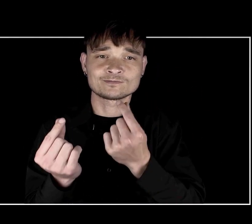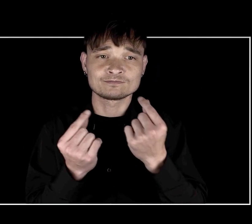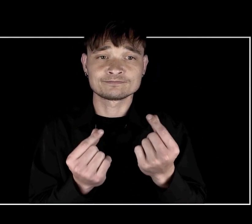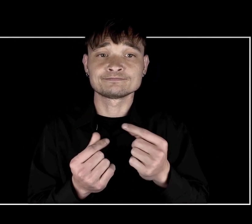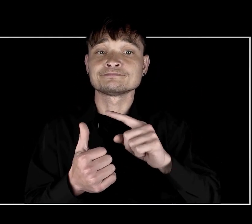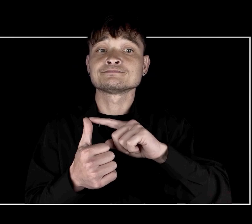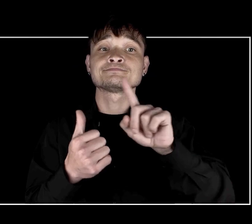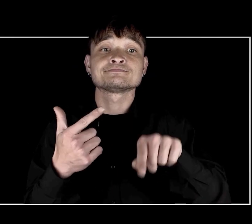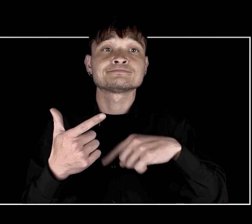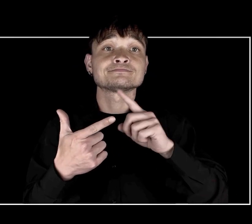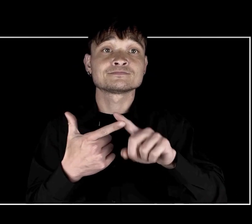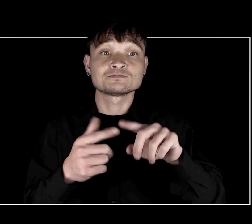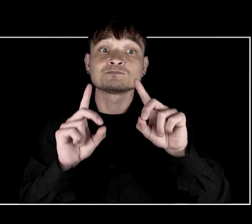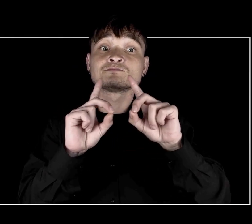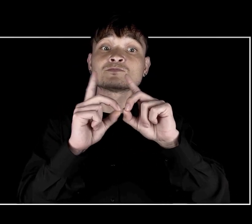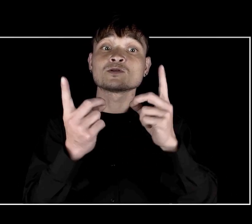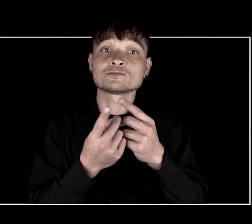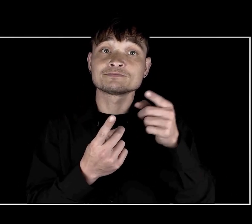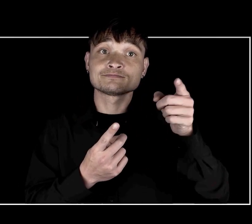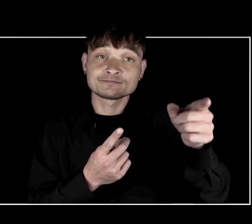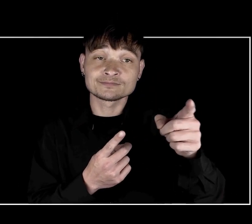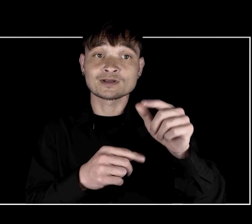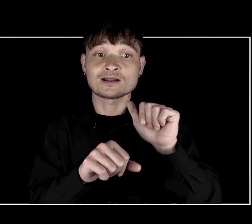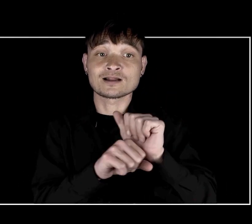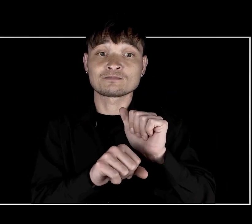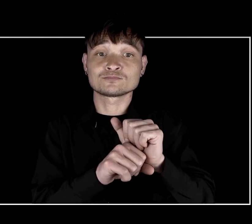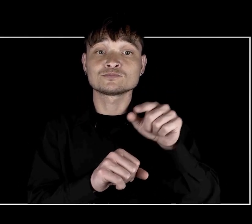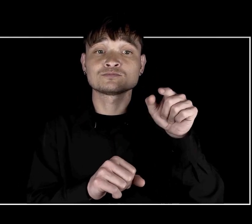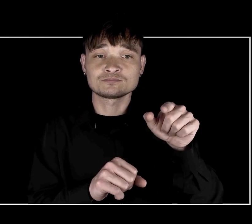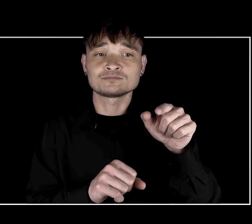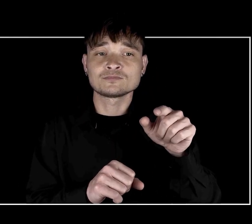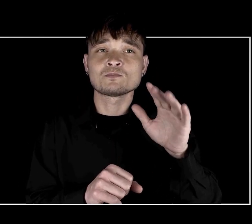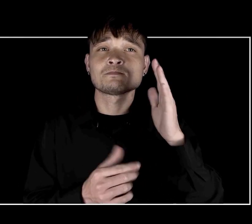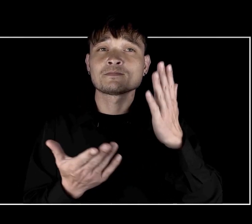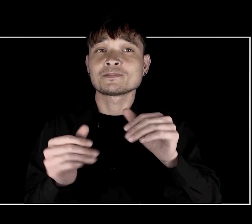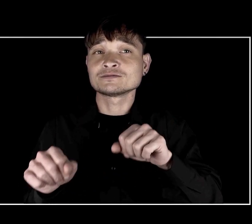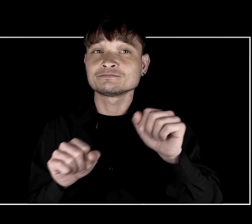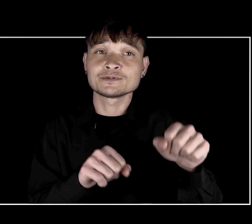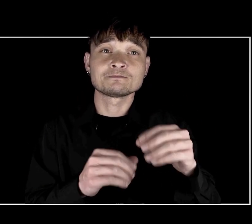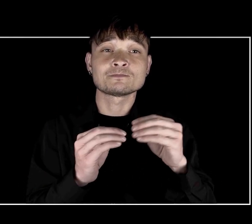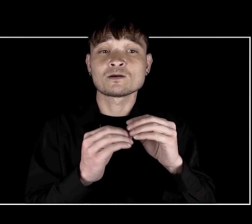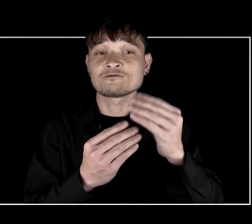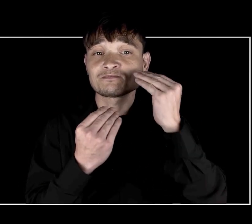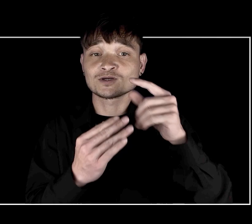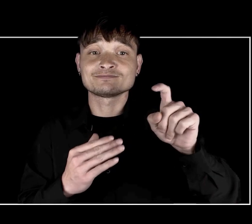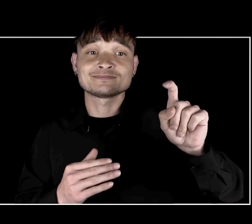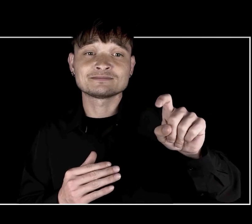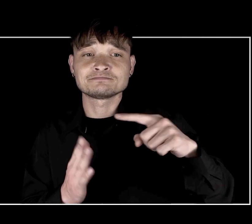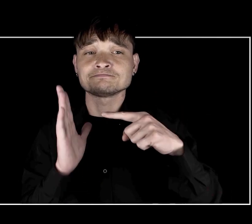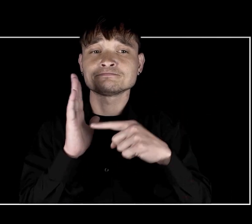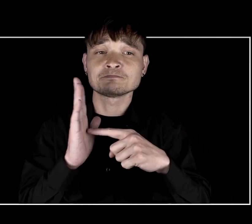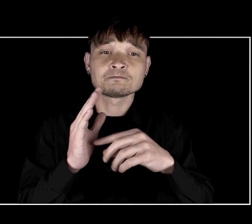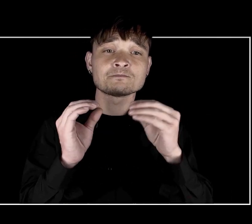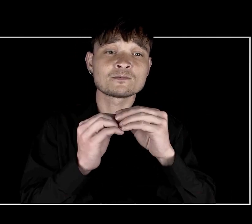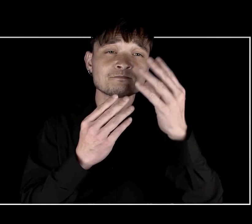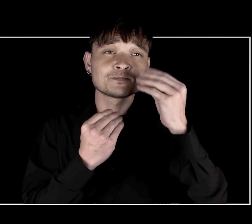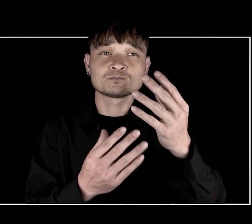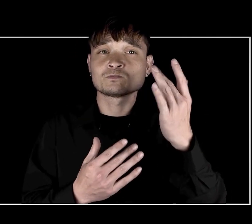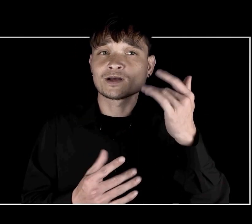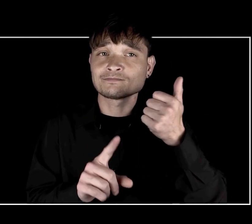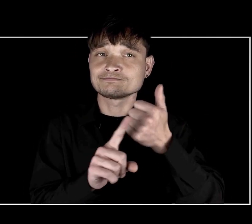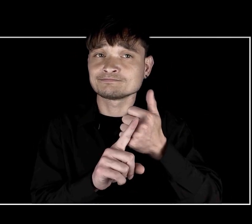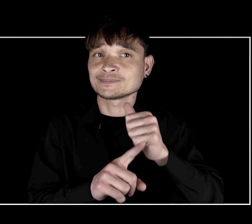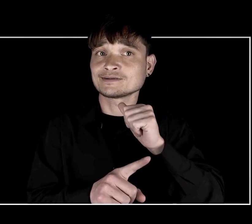the Department of Labor needs more information about your situation, for example, more information about the reason you are no